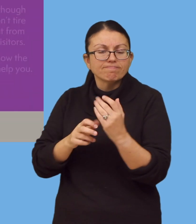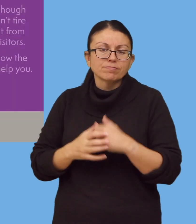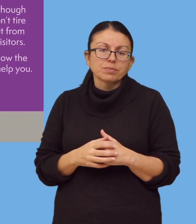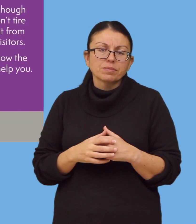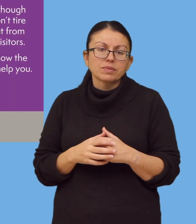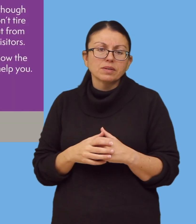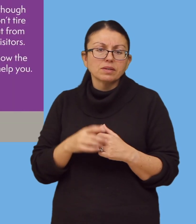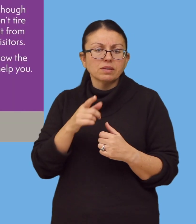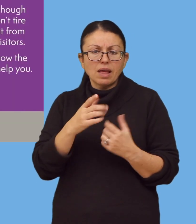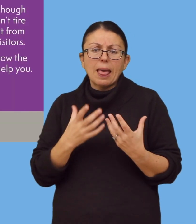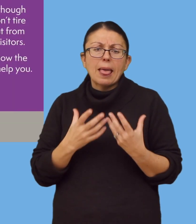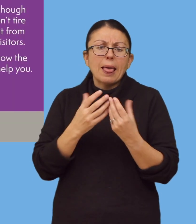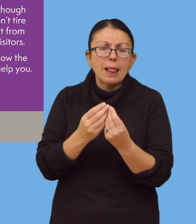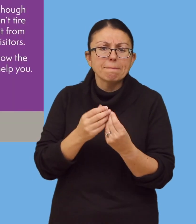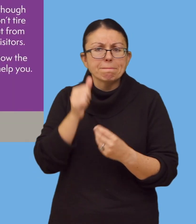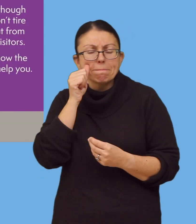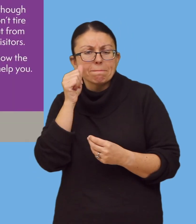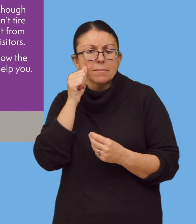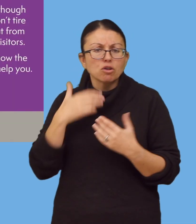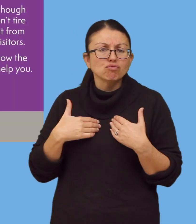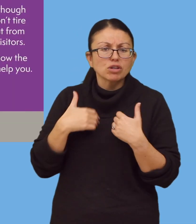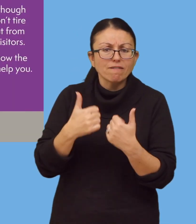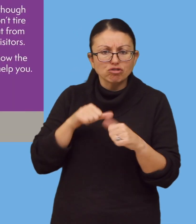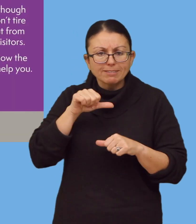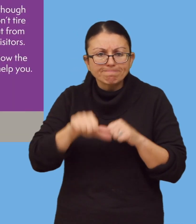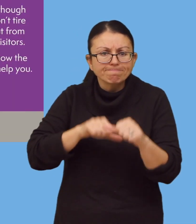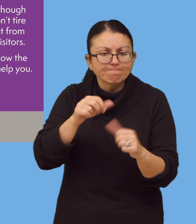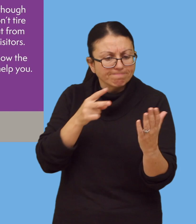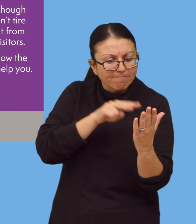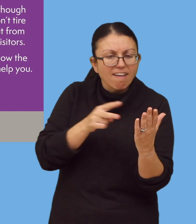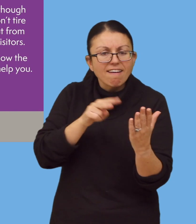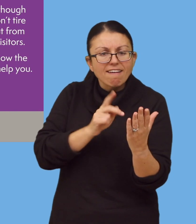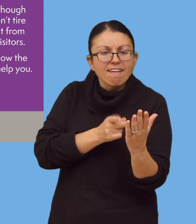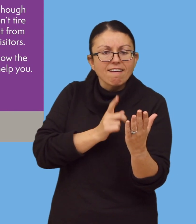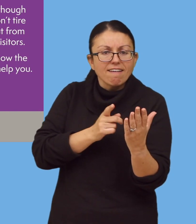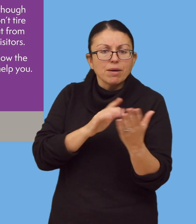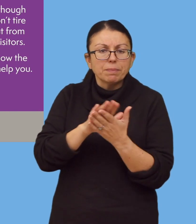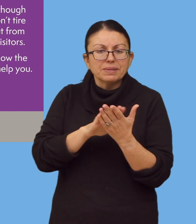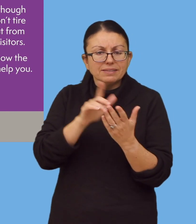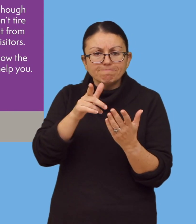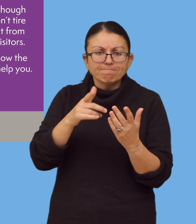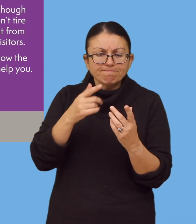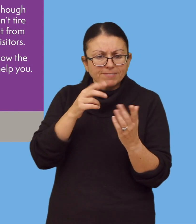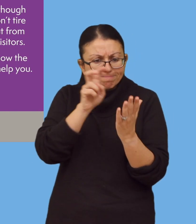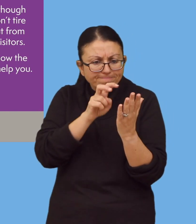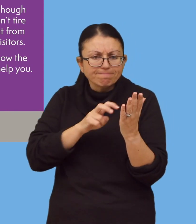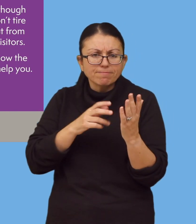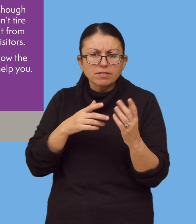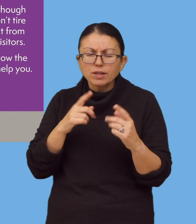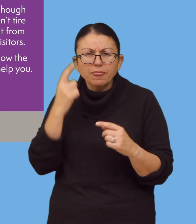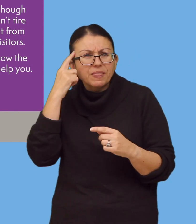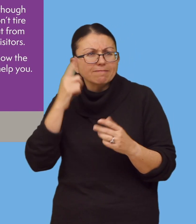Be careful though that you don't tire yourself out from too many visitors. Let them know the best way to help you.